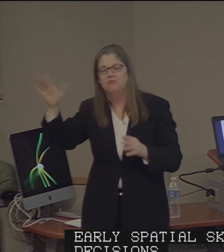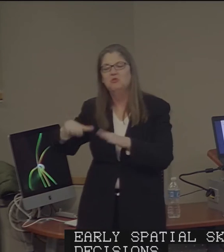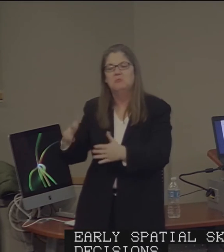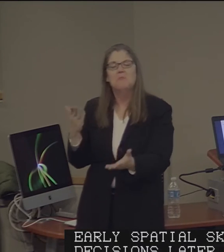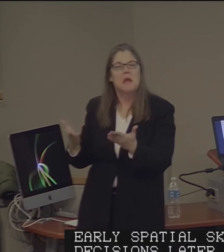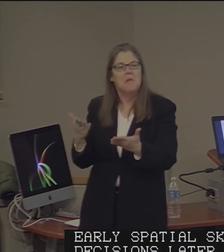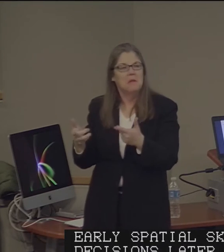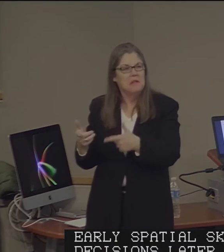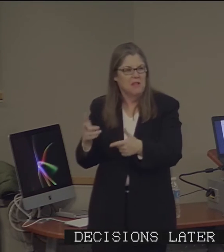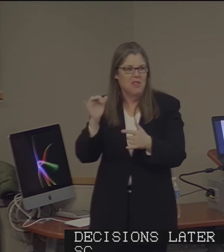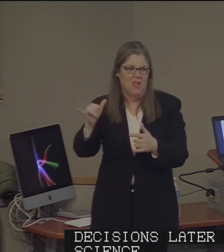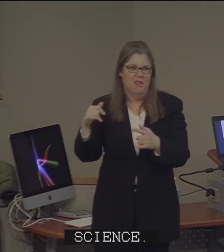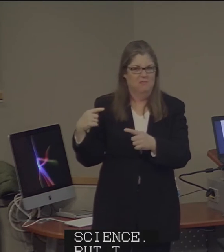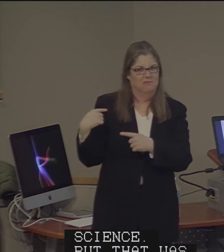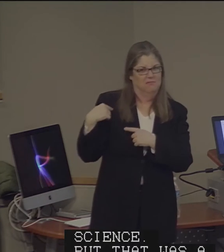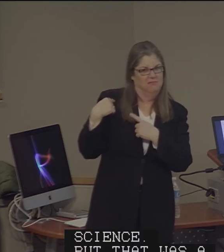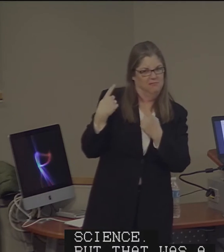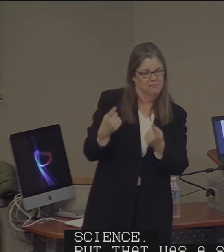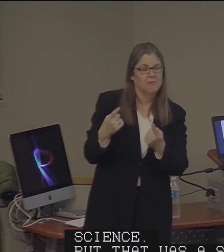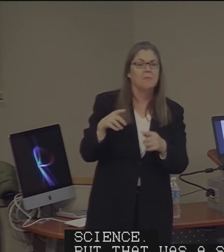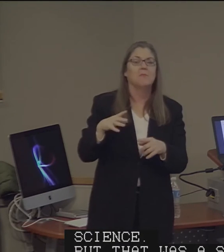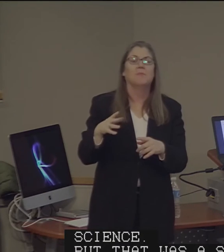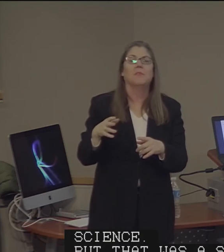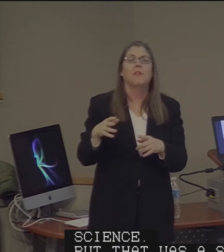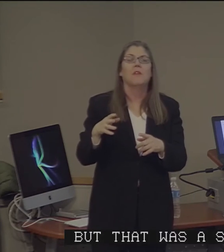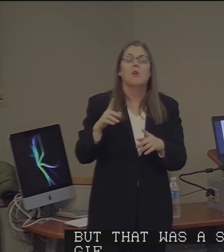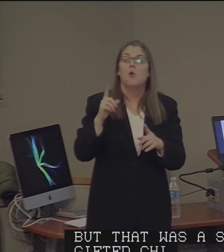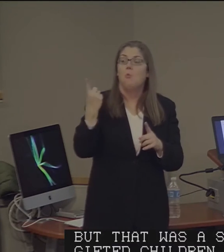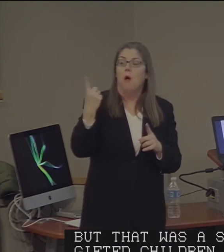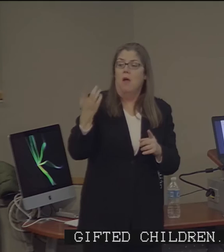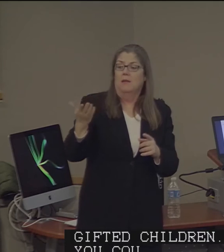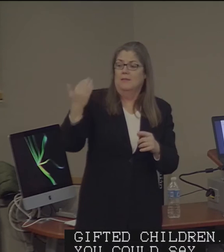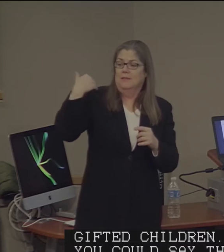out in the past decade that our center did not do,